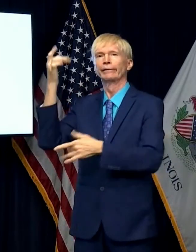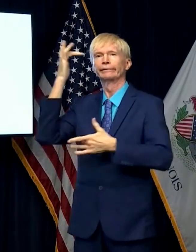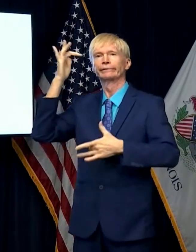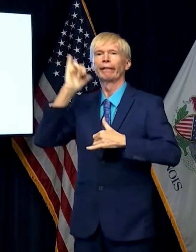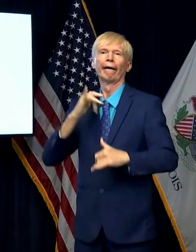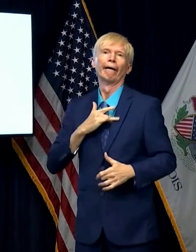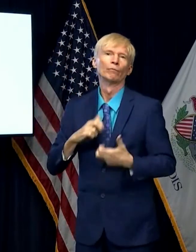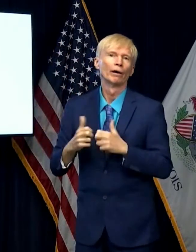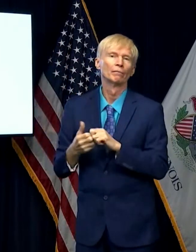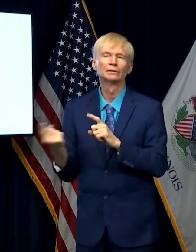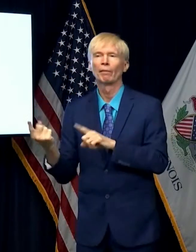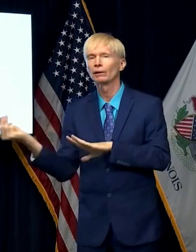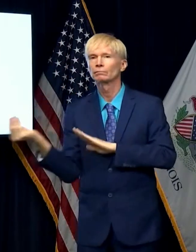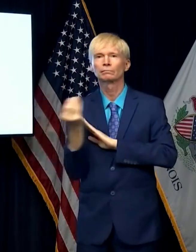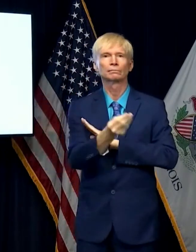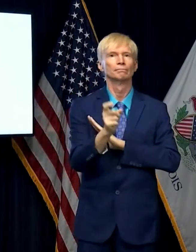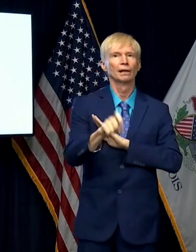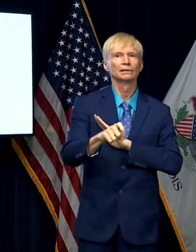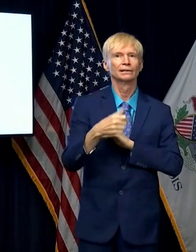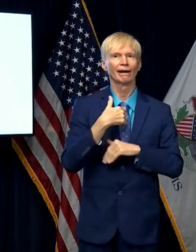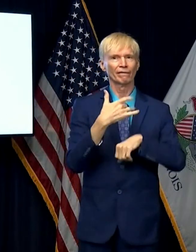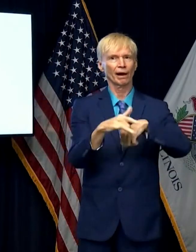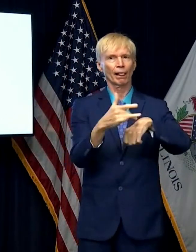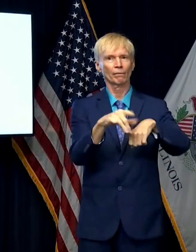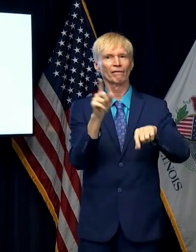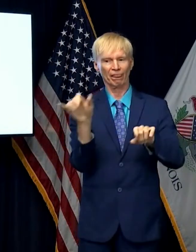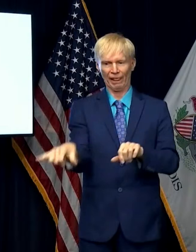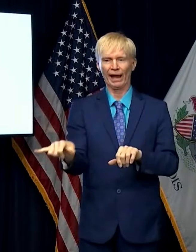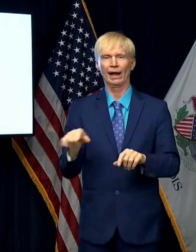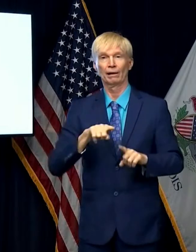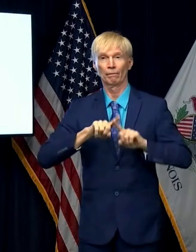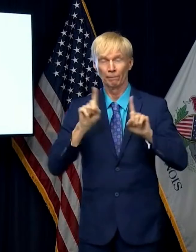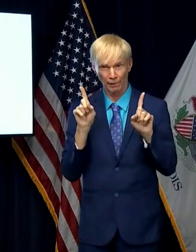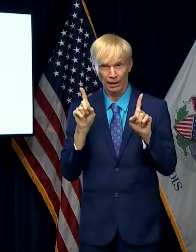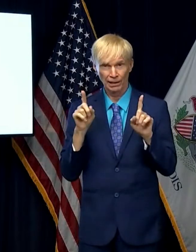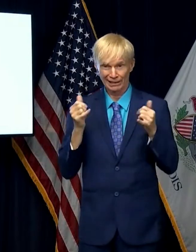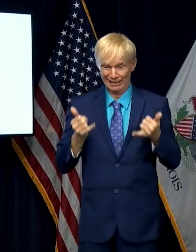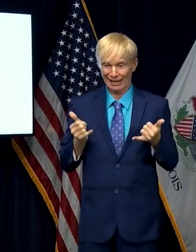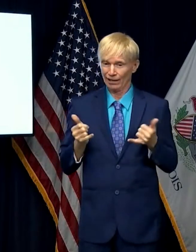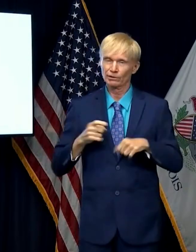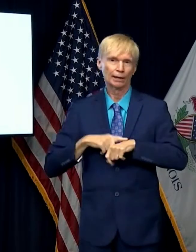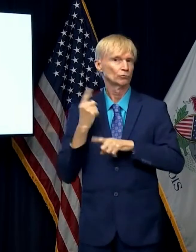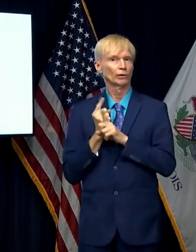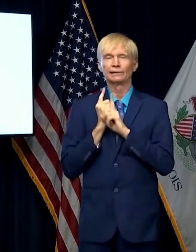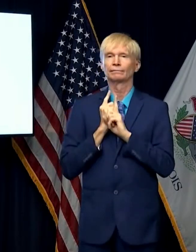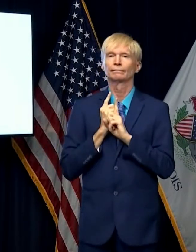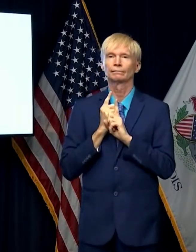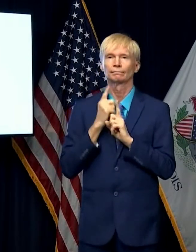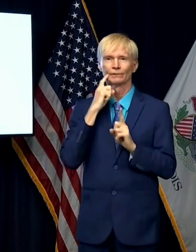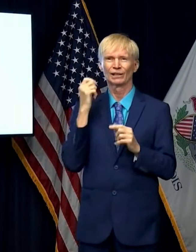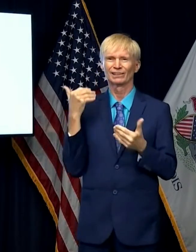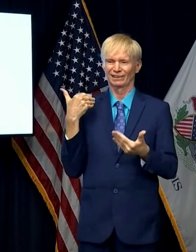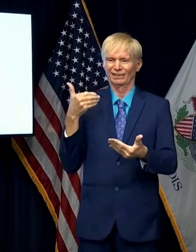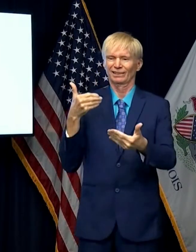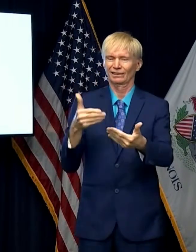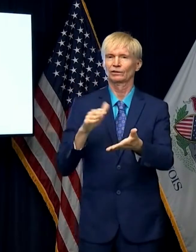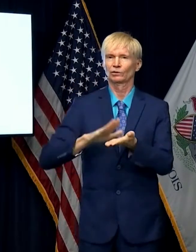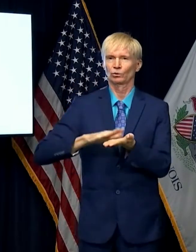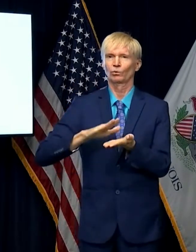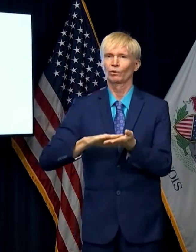ailments. And so we're doing this, I think, at the right time and making sure that as schools get back in session